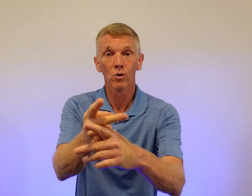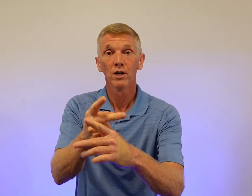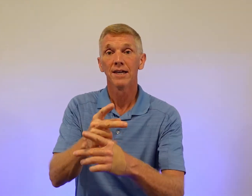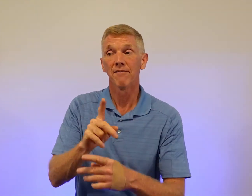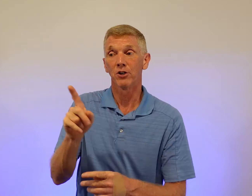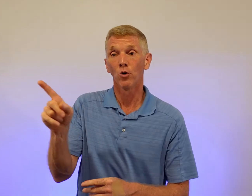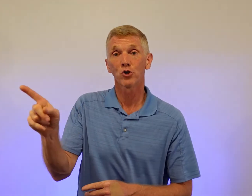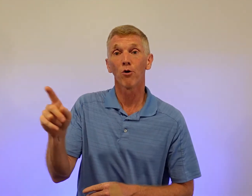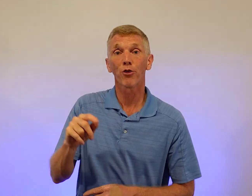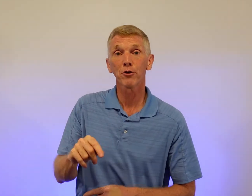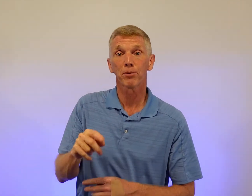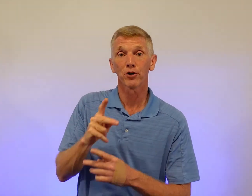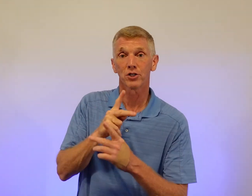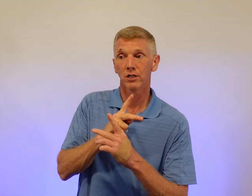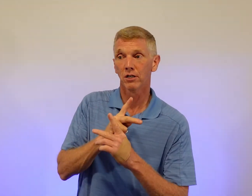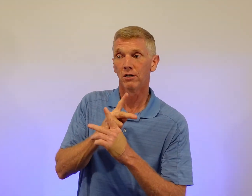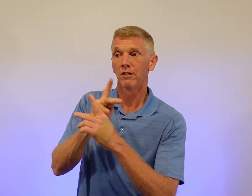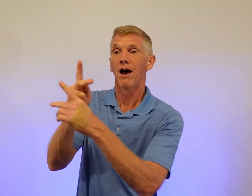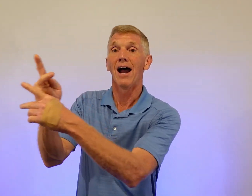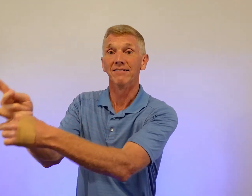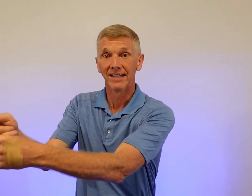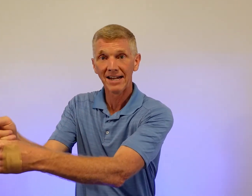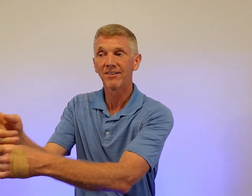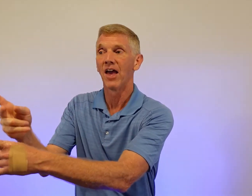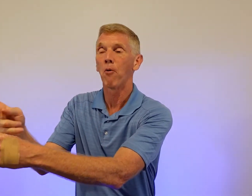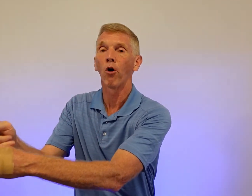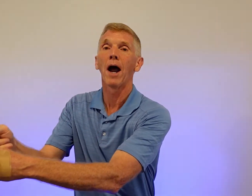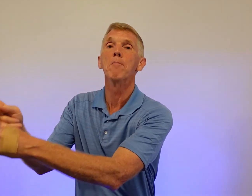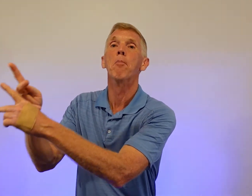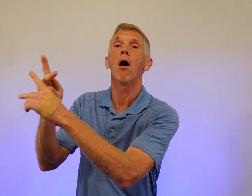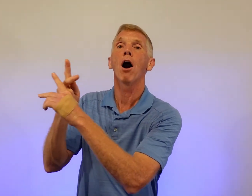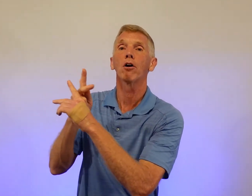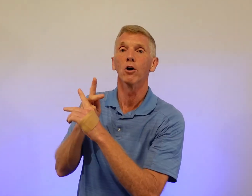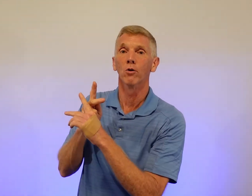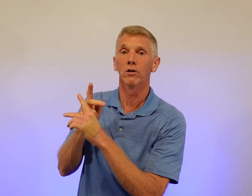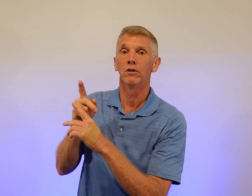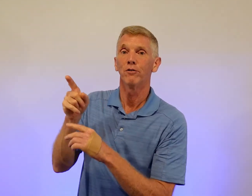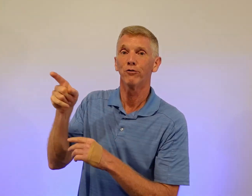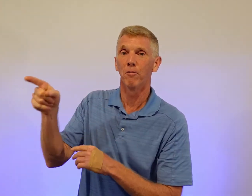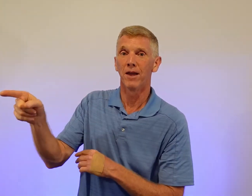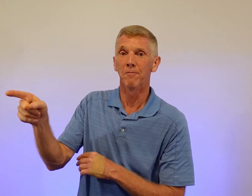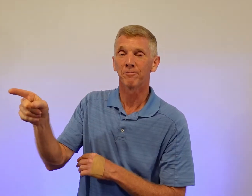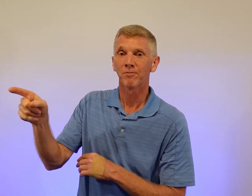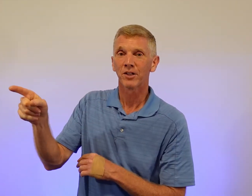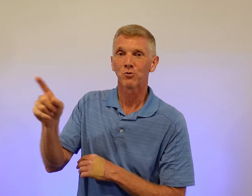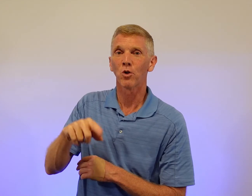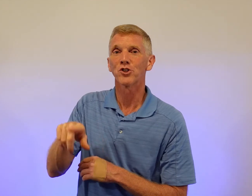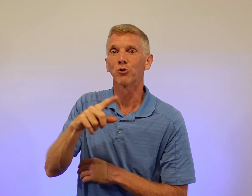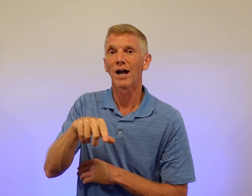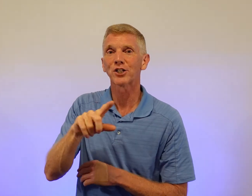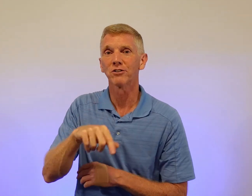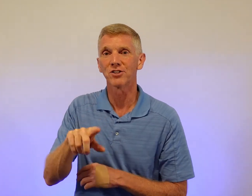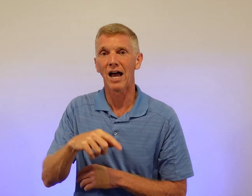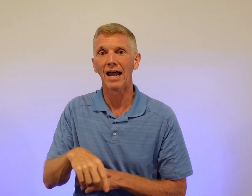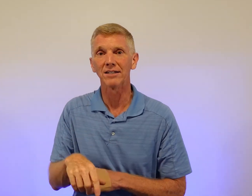If it goes to a third person, I lend to them or I borrow from them. It's one of those directional signs. I'll tell you